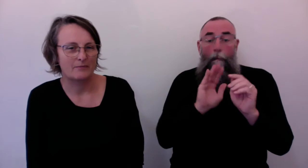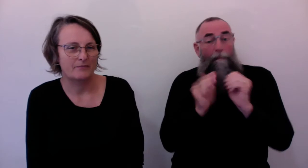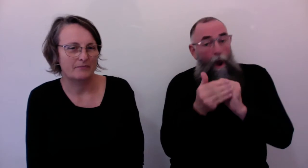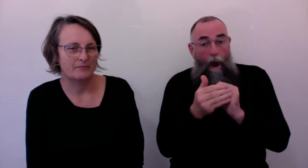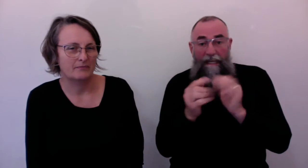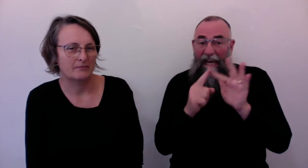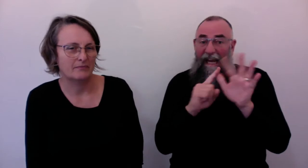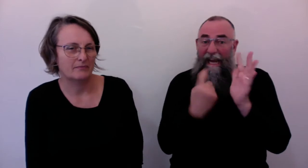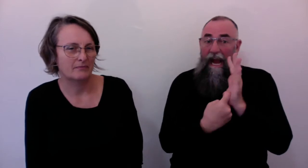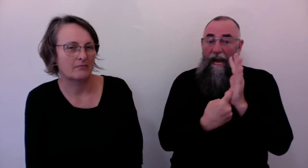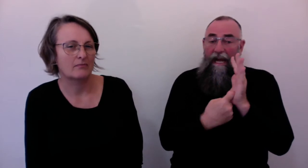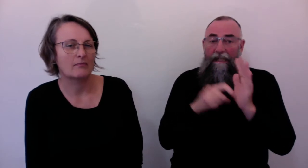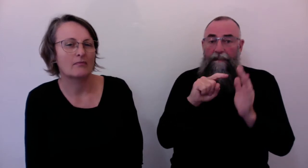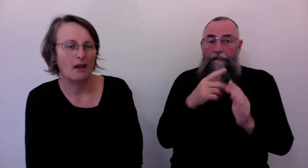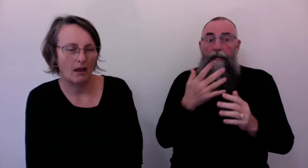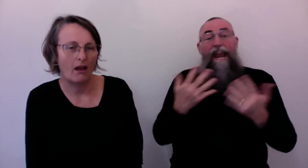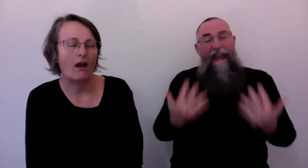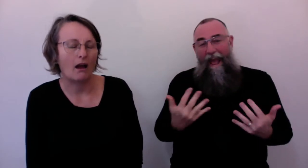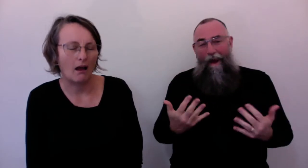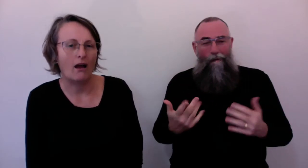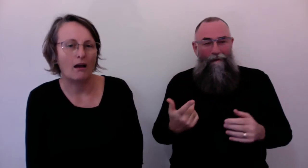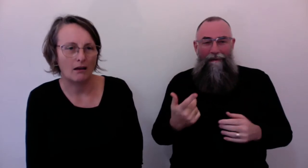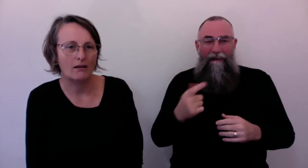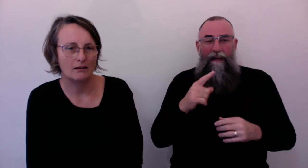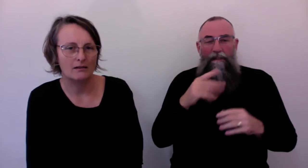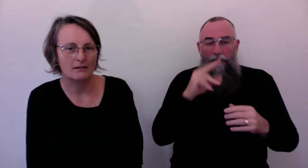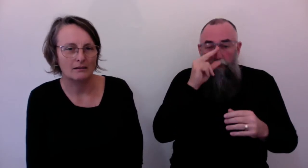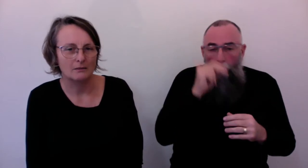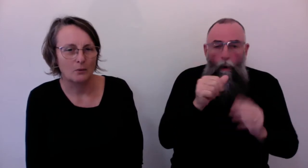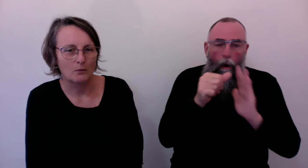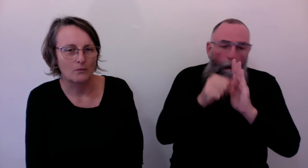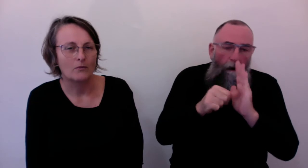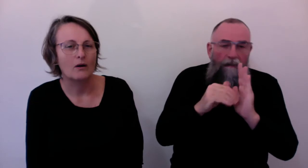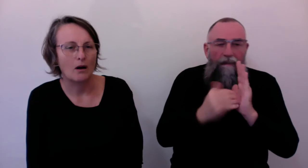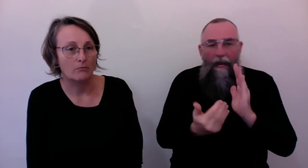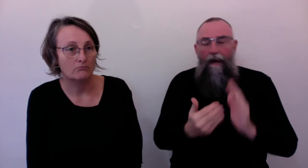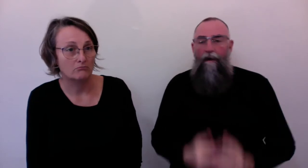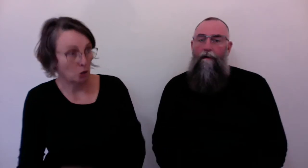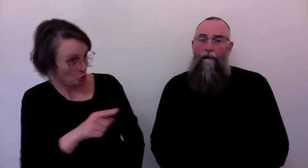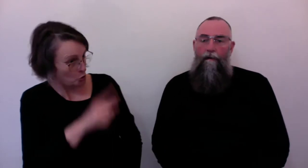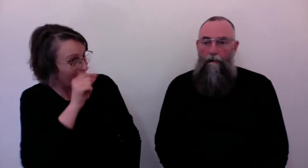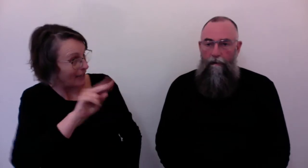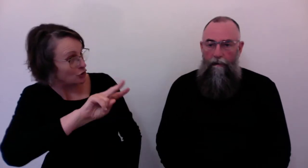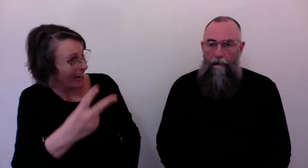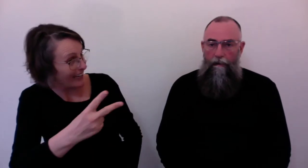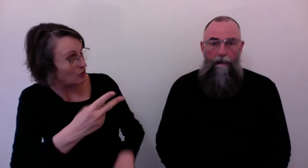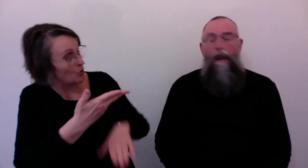because, like, you know what? These days, Yeah. technology gets smaller. Could you smarter. change, or if you wanted to? No,